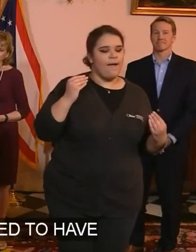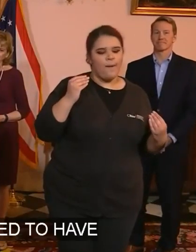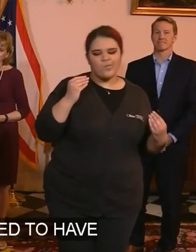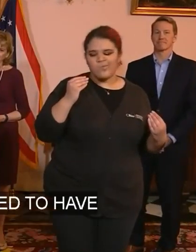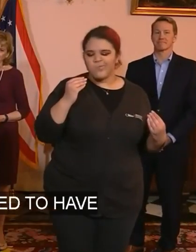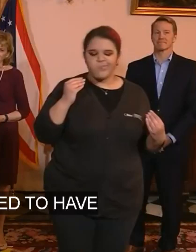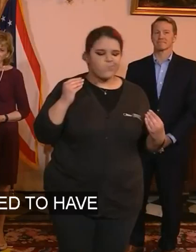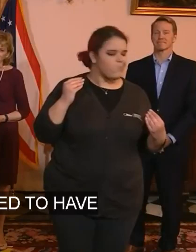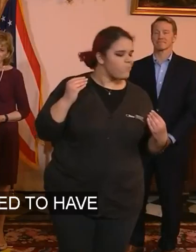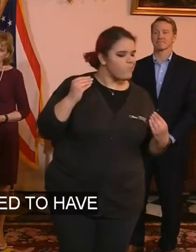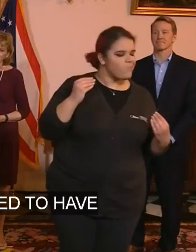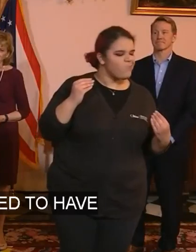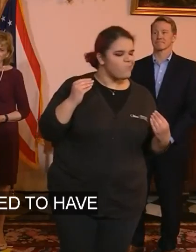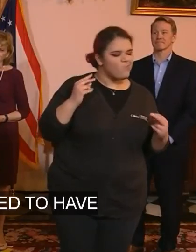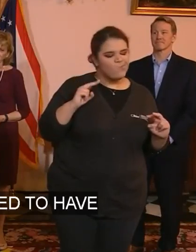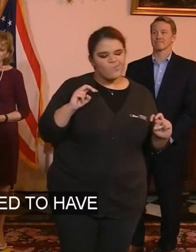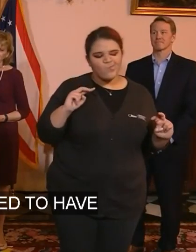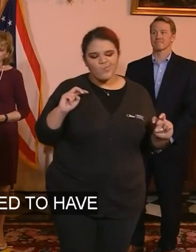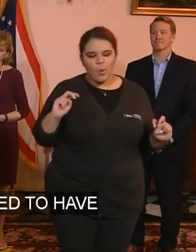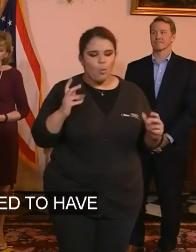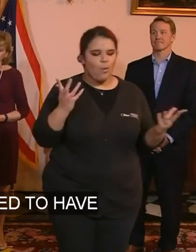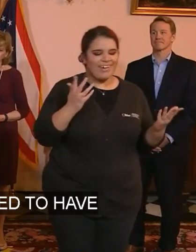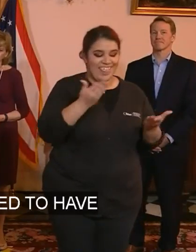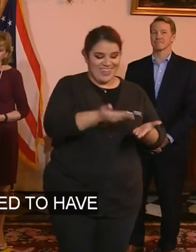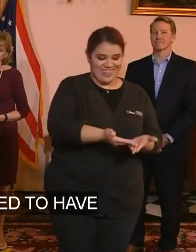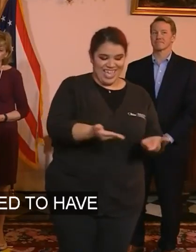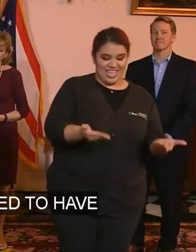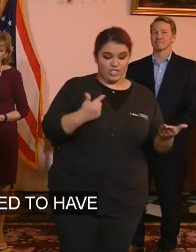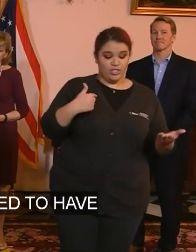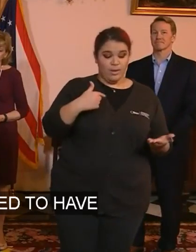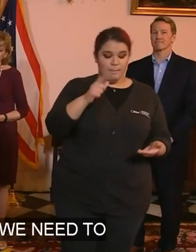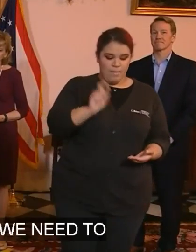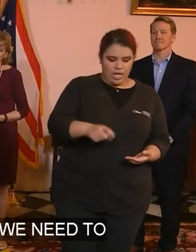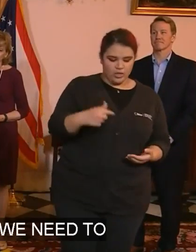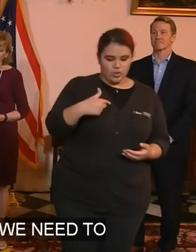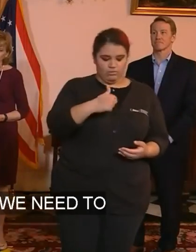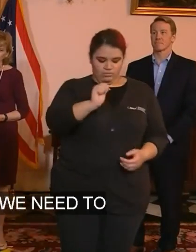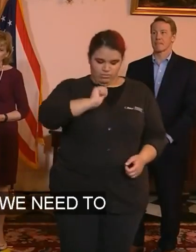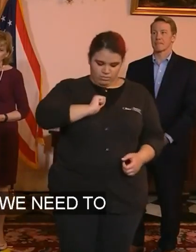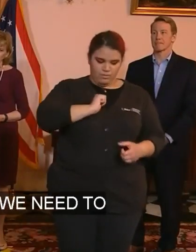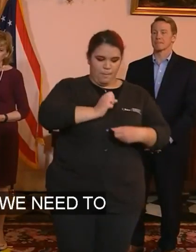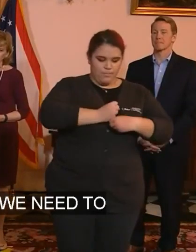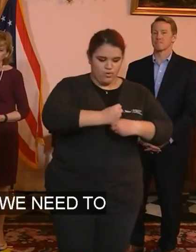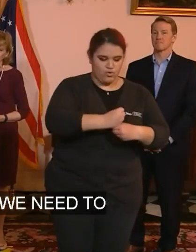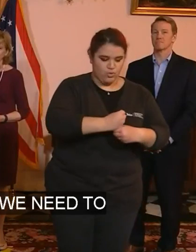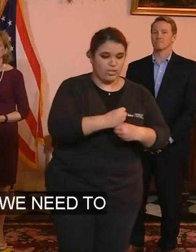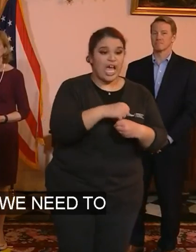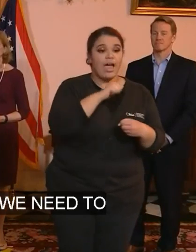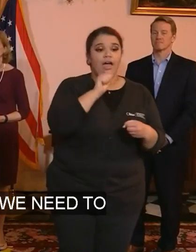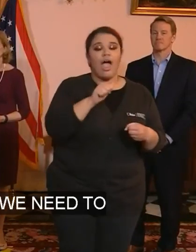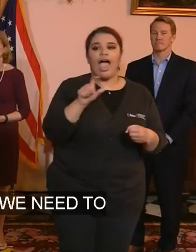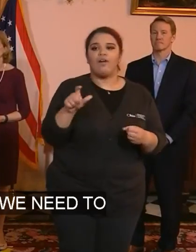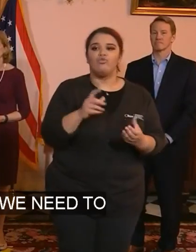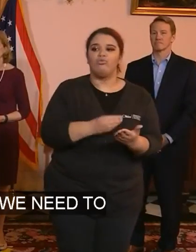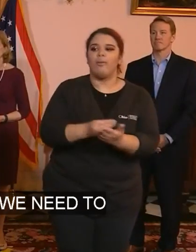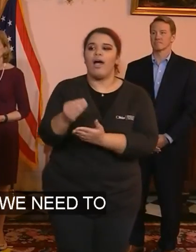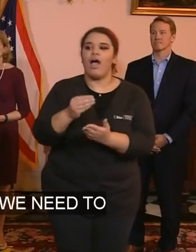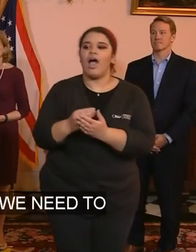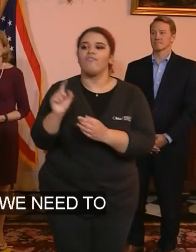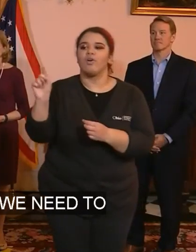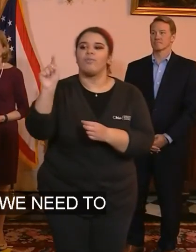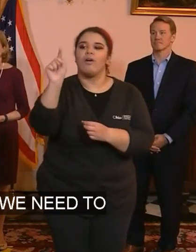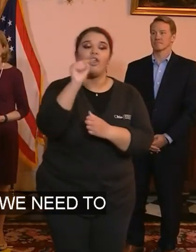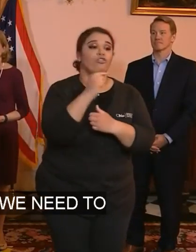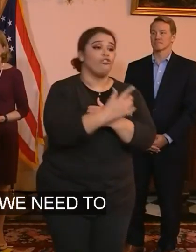to produce and rely on no other country. Because we do not know